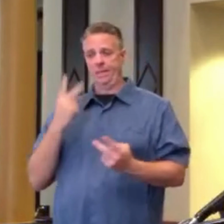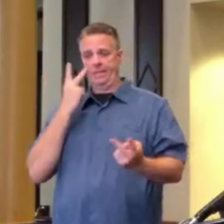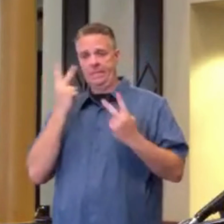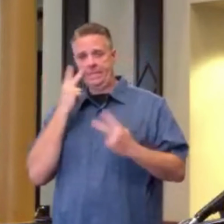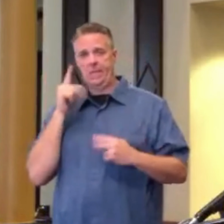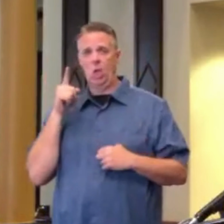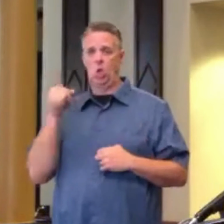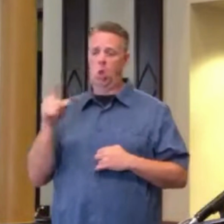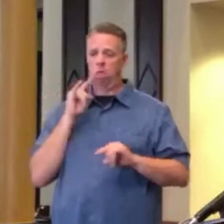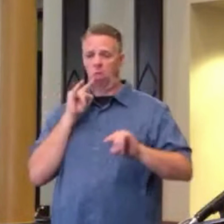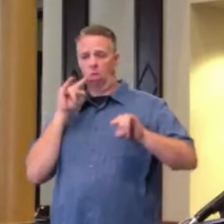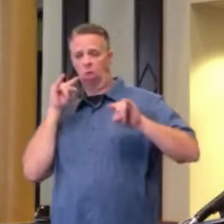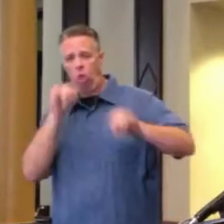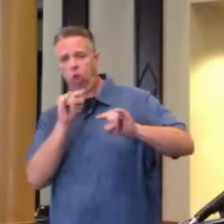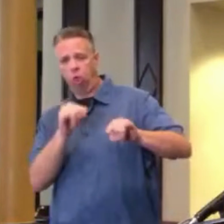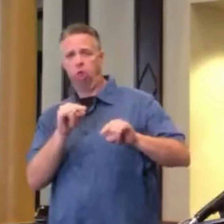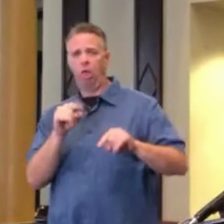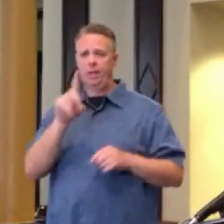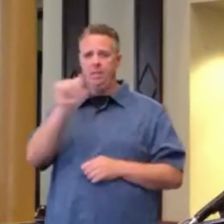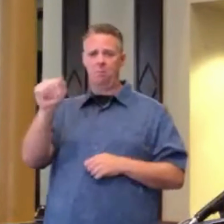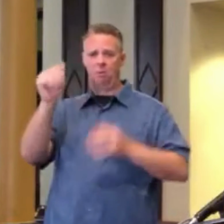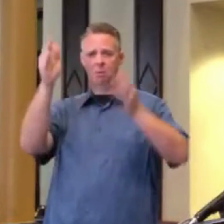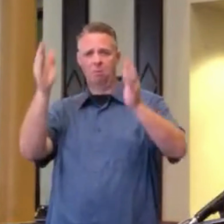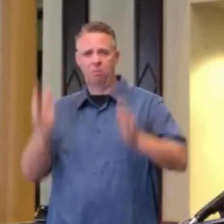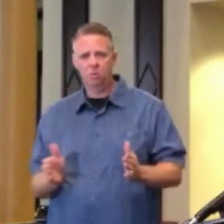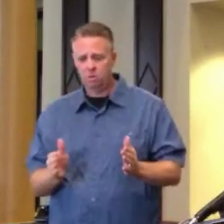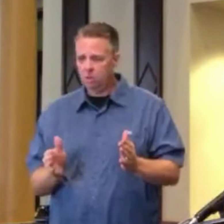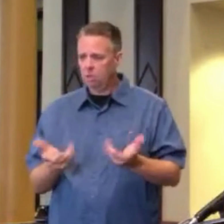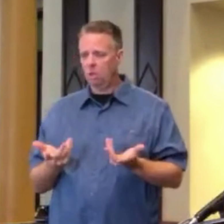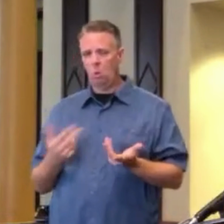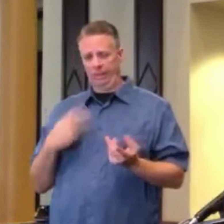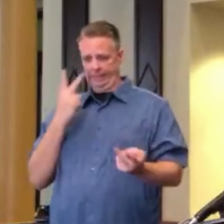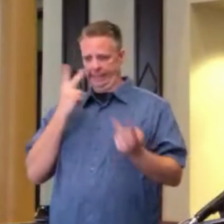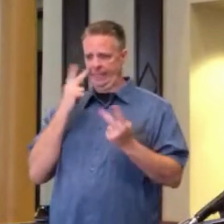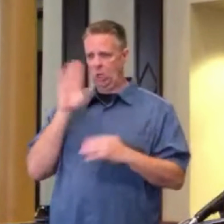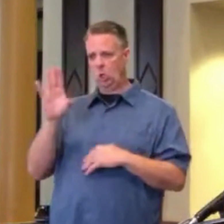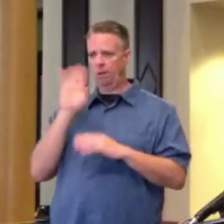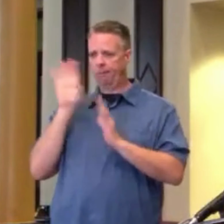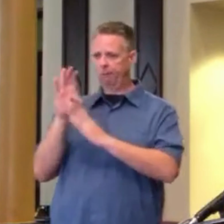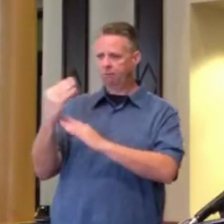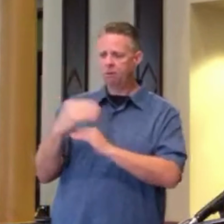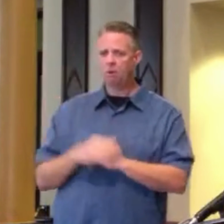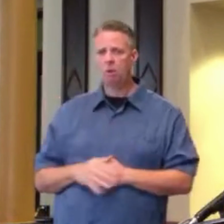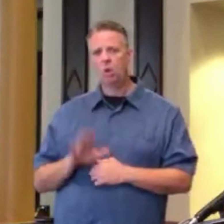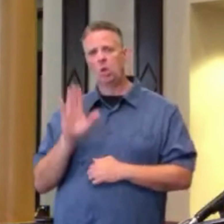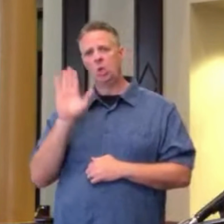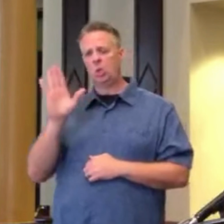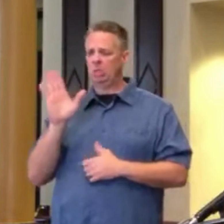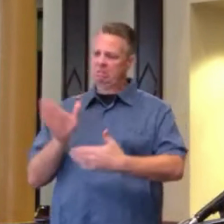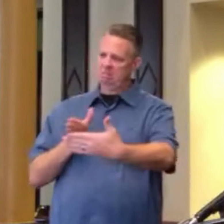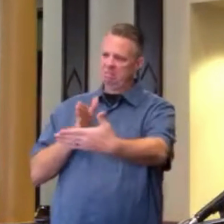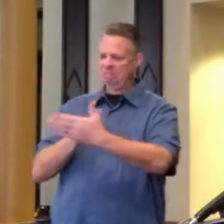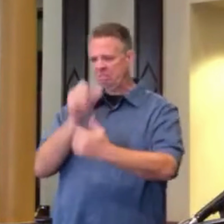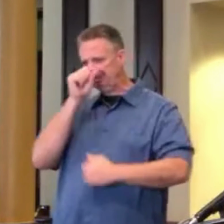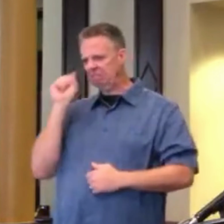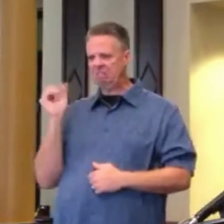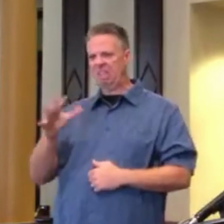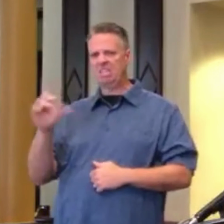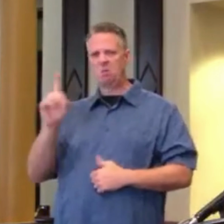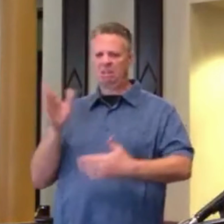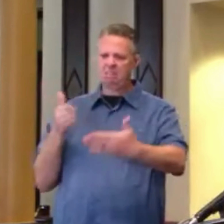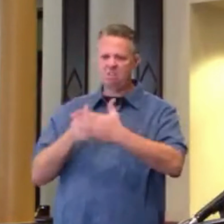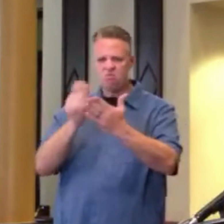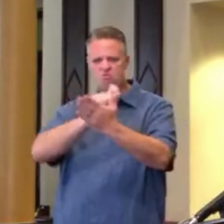of you mocking a disabled man. We've had to listen to your anti-democratic attacks on